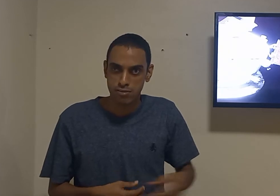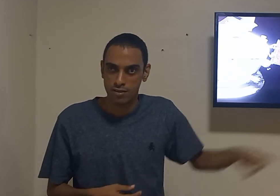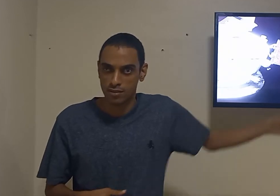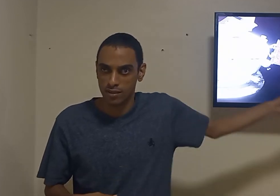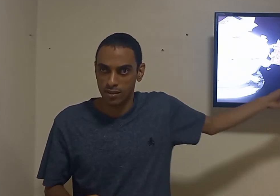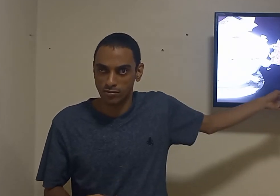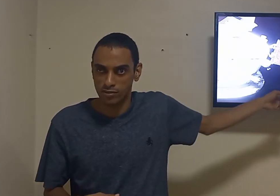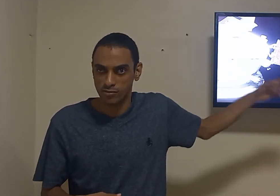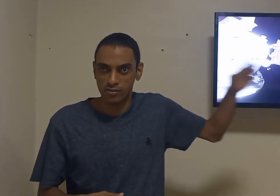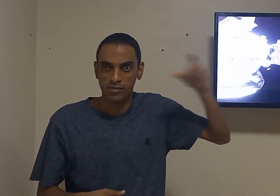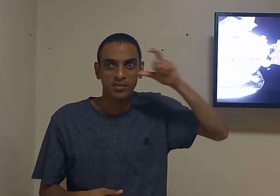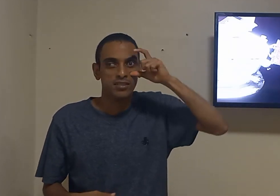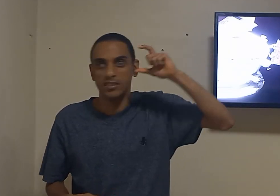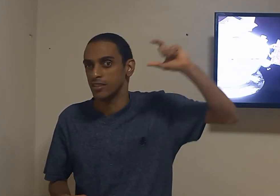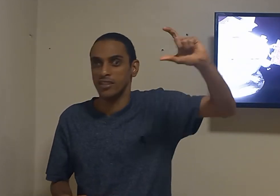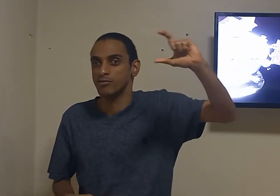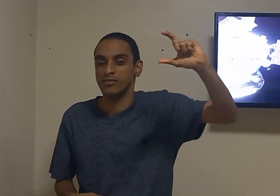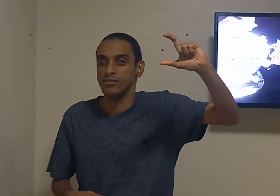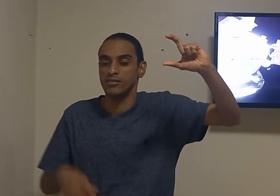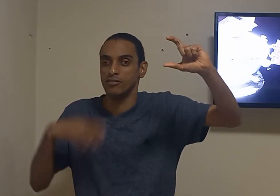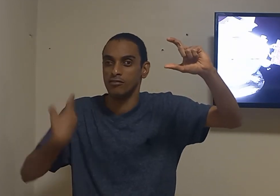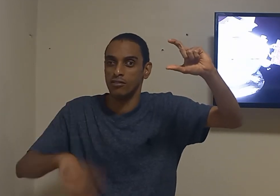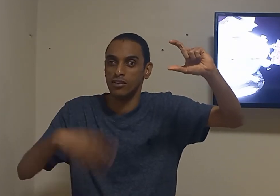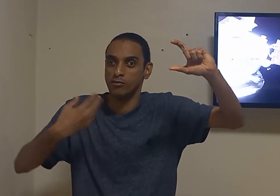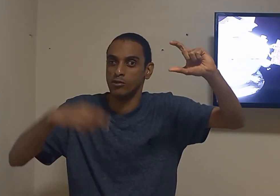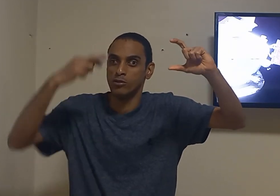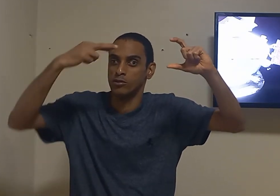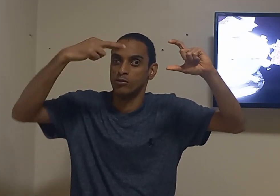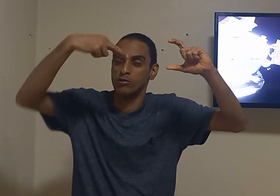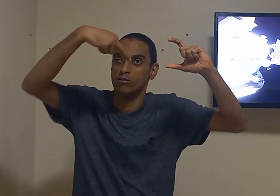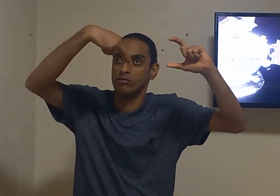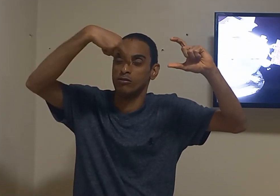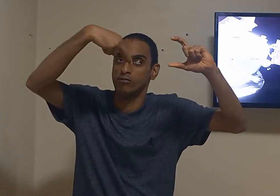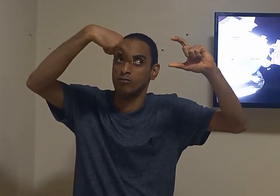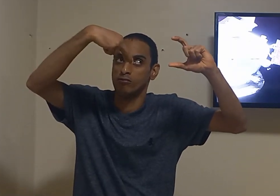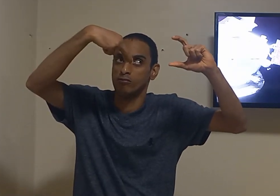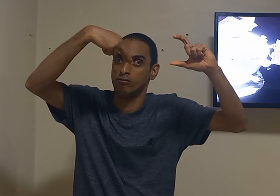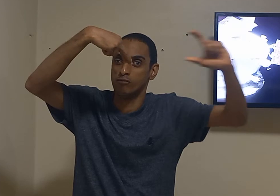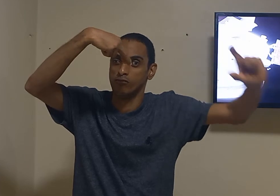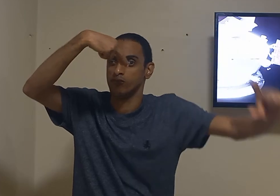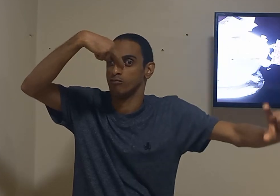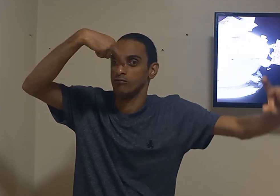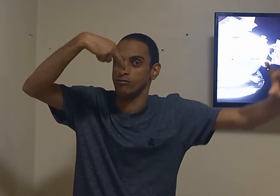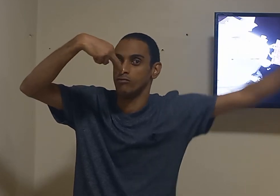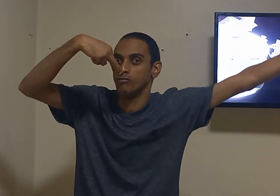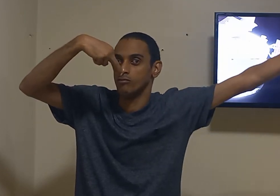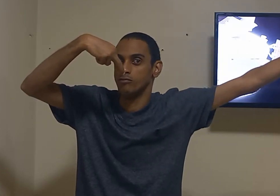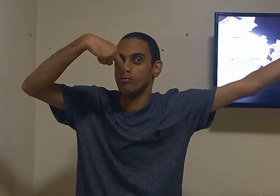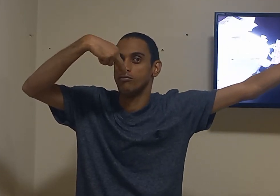And you're seeing there on your screen our first Earth views.